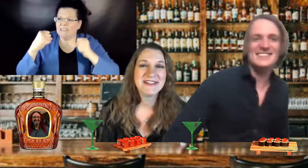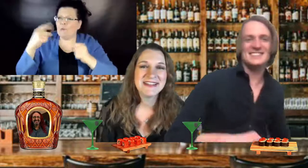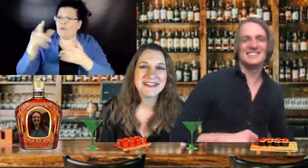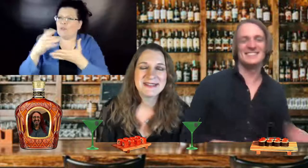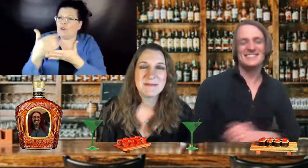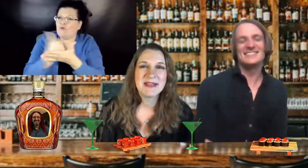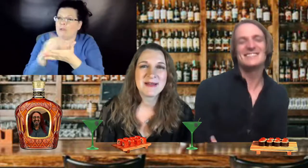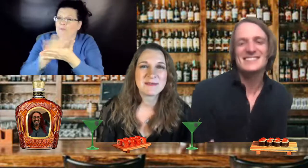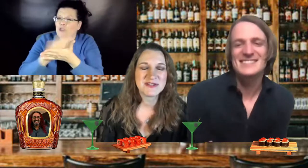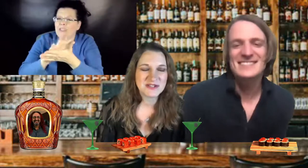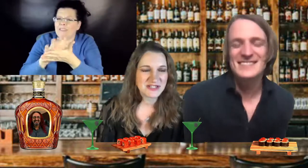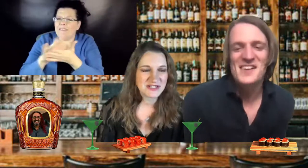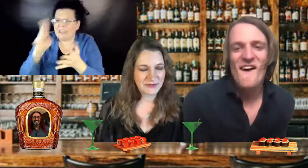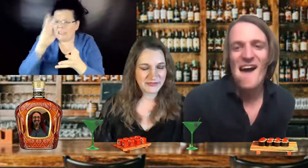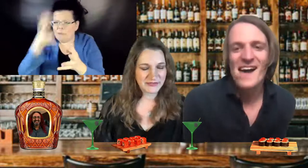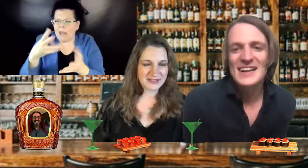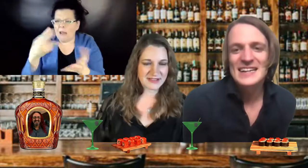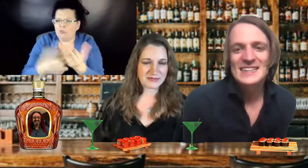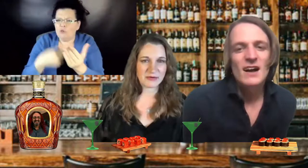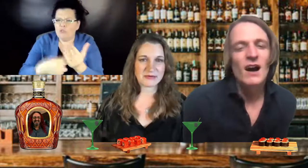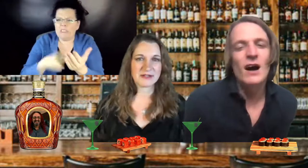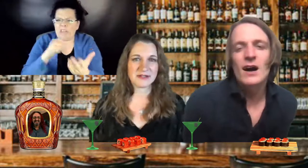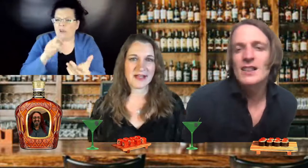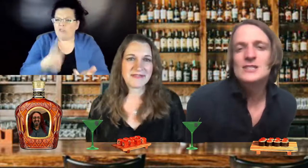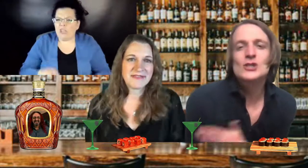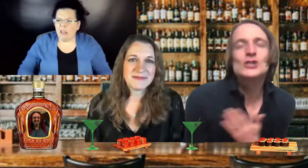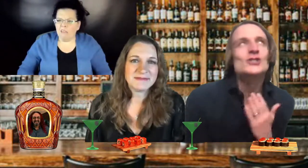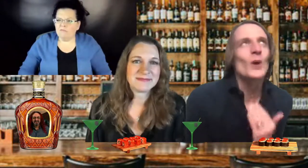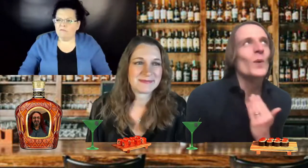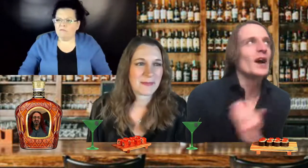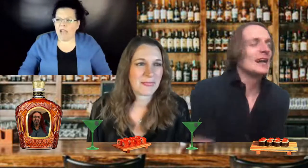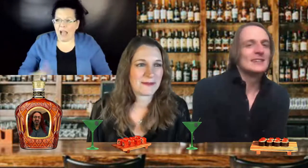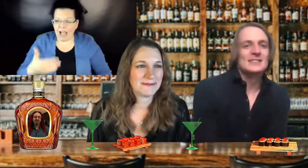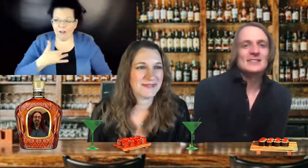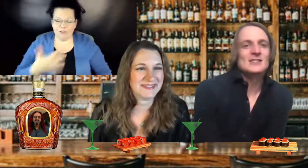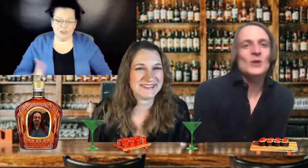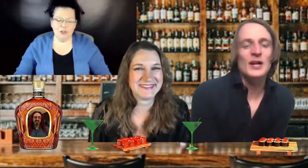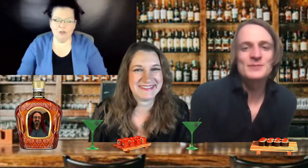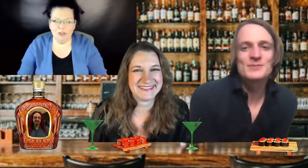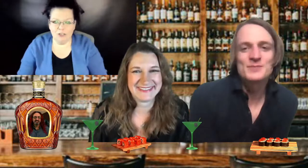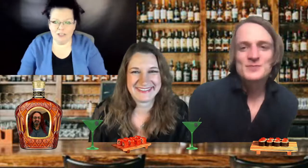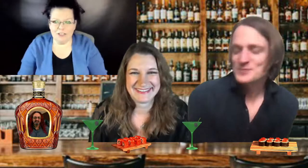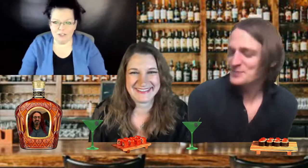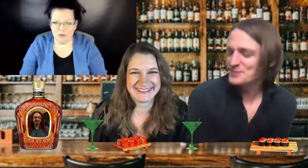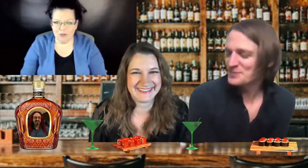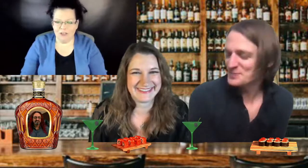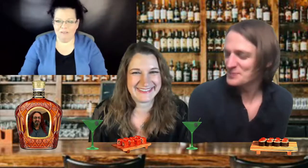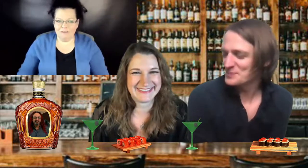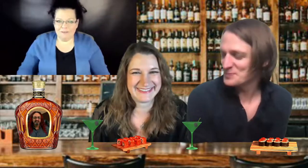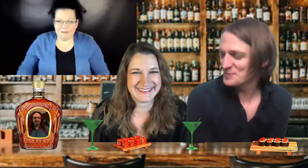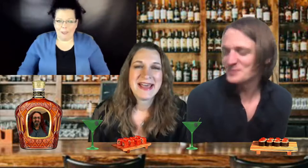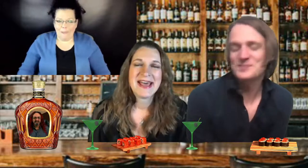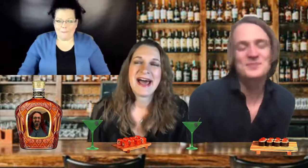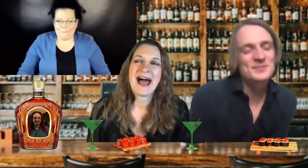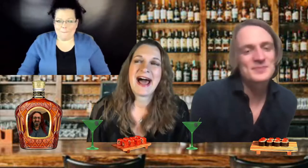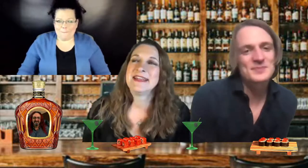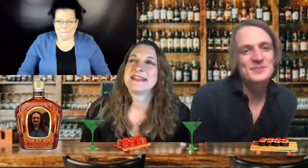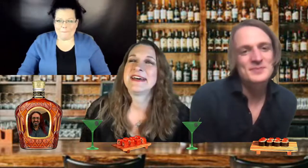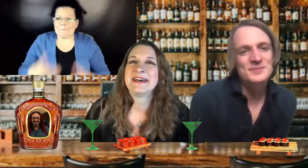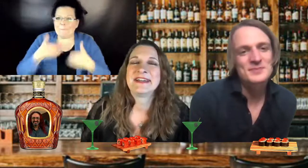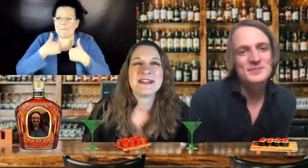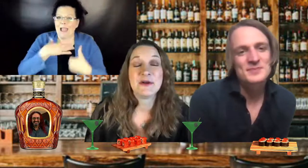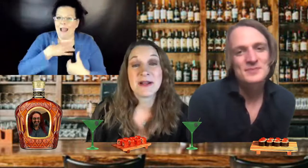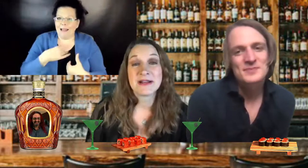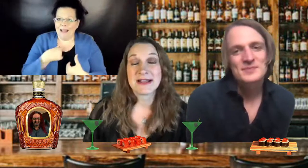I feel like that's a made up sushi. I don't feel like that's real. I feel. Oh, it's so good. It's so good. I